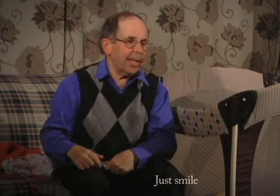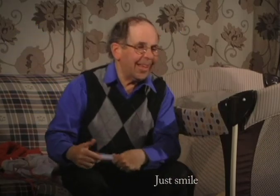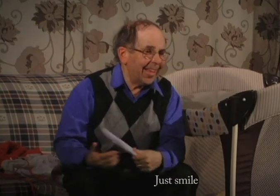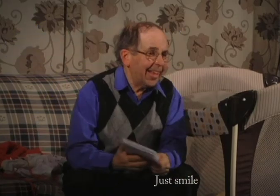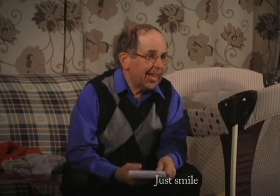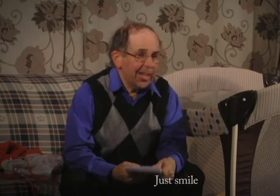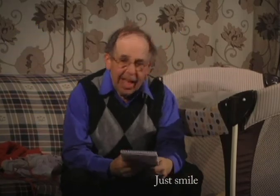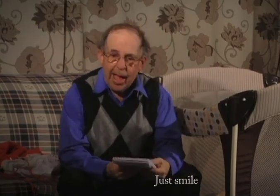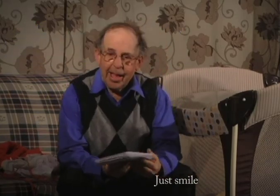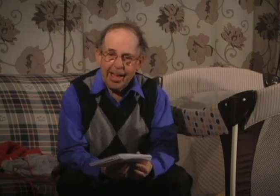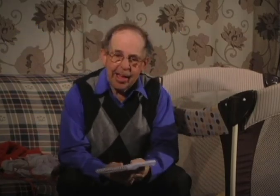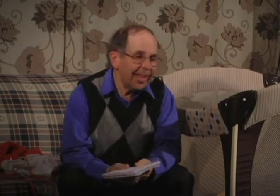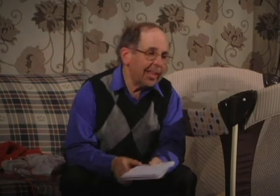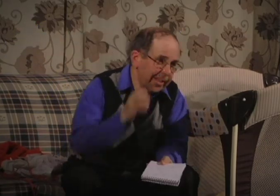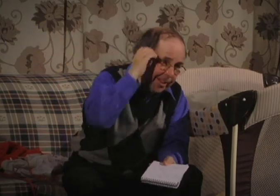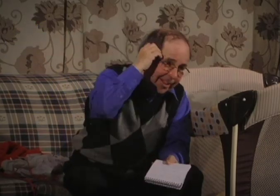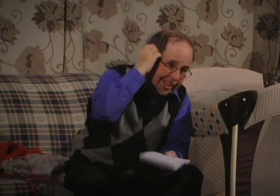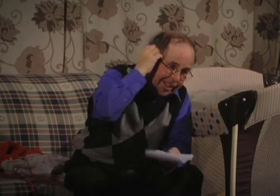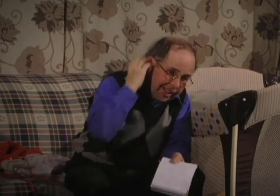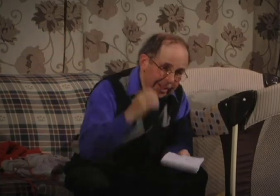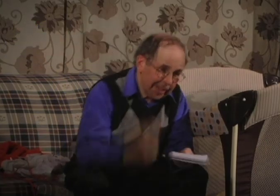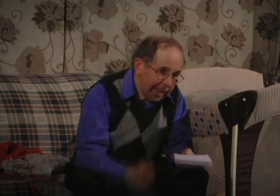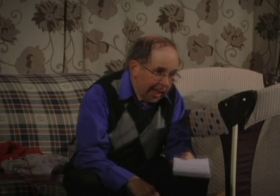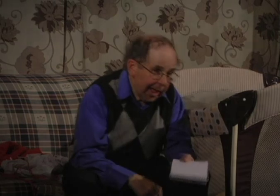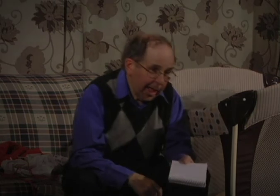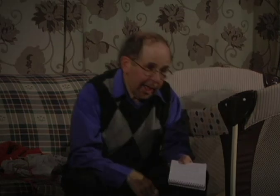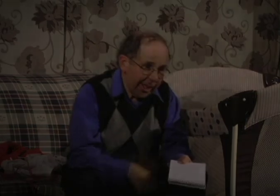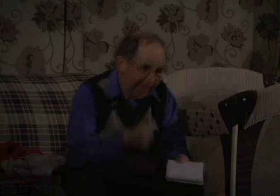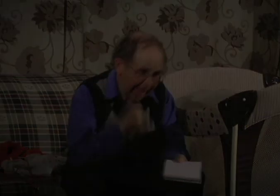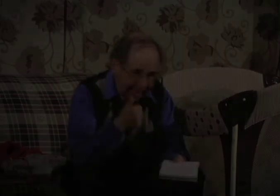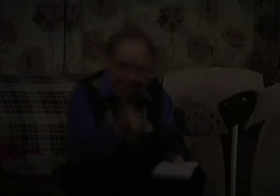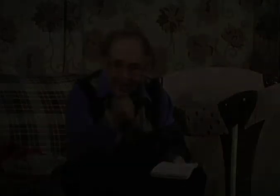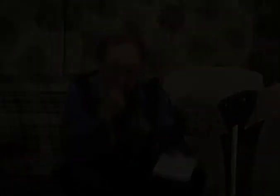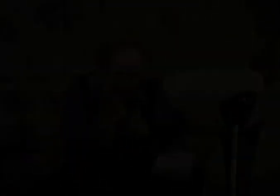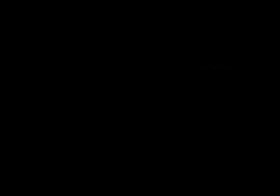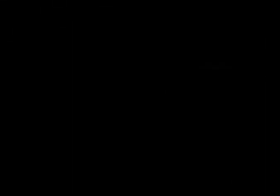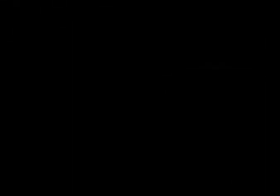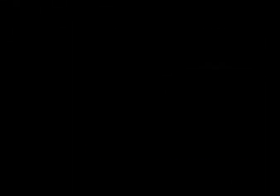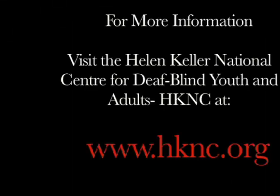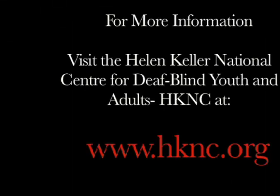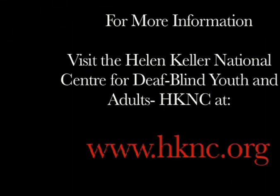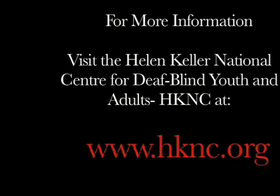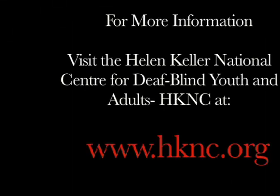I mean, obviously, I guess you would say it sucks, but life goes on. I mean, you learn to deal with it and so on, but